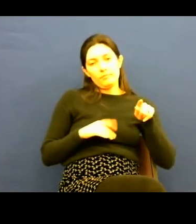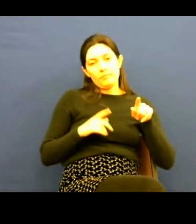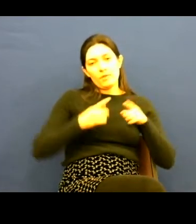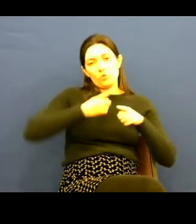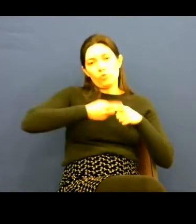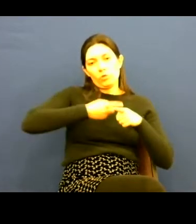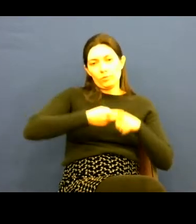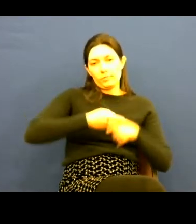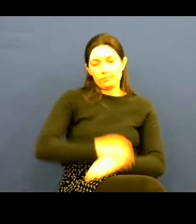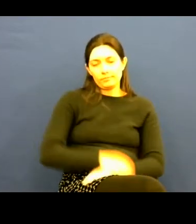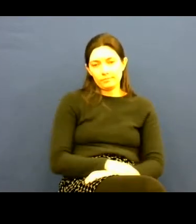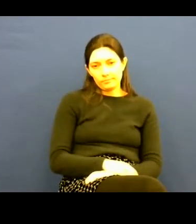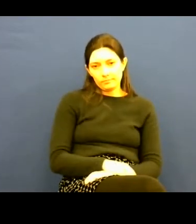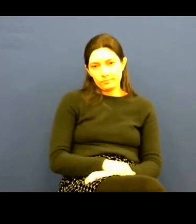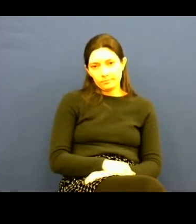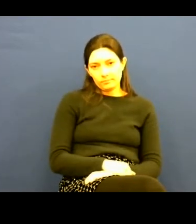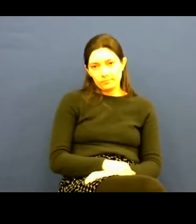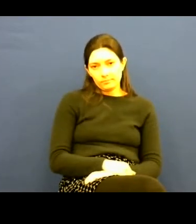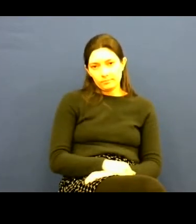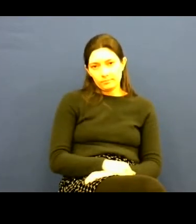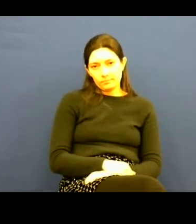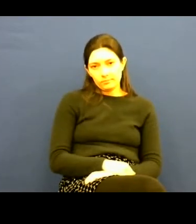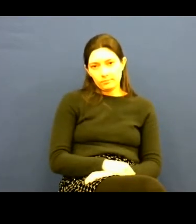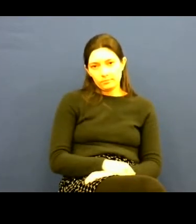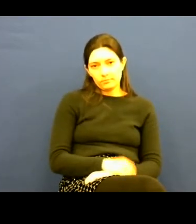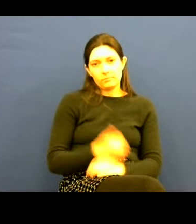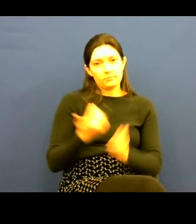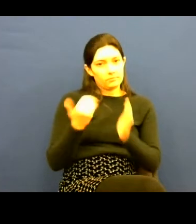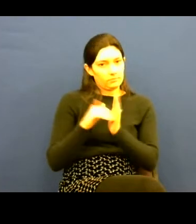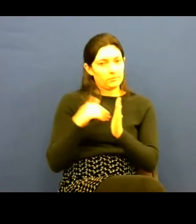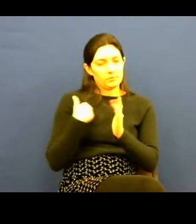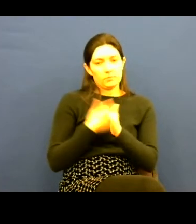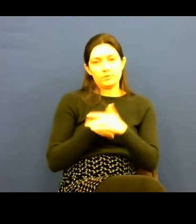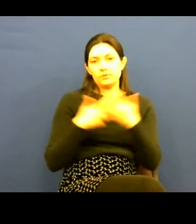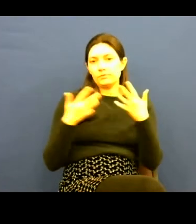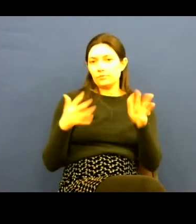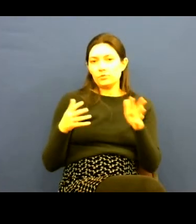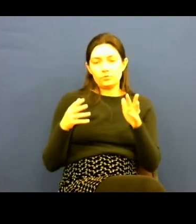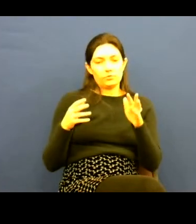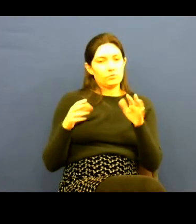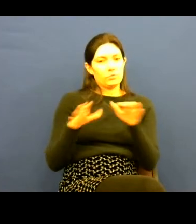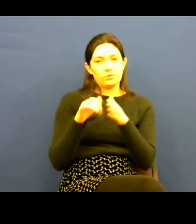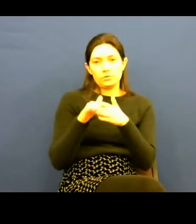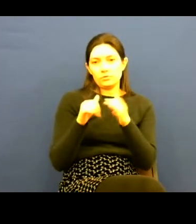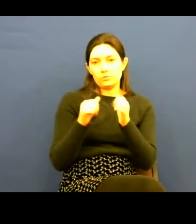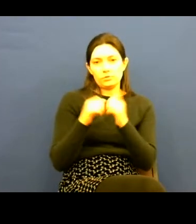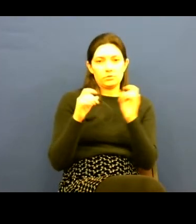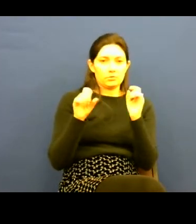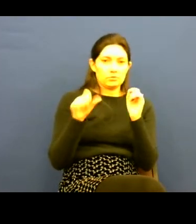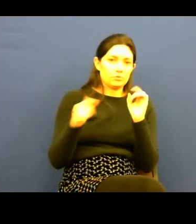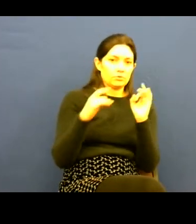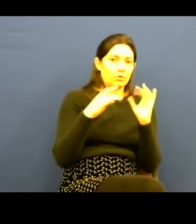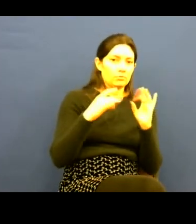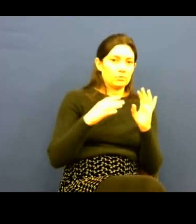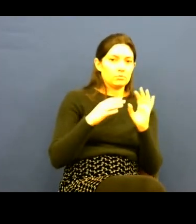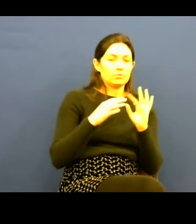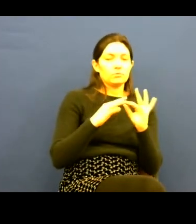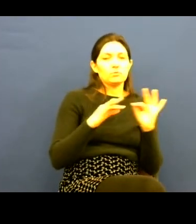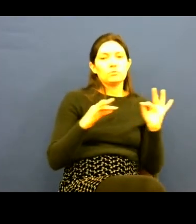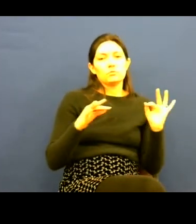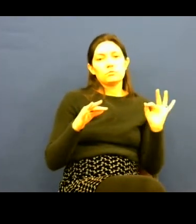crossroad there. Again, we've done that with other Starbucks. We've required that their queuing be internal to